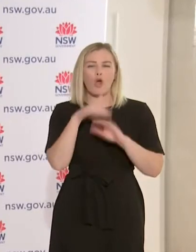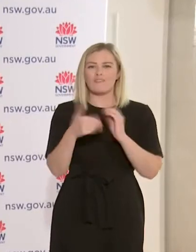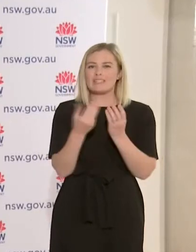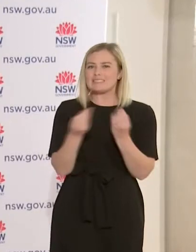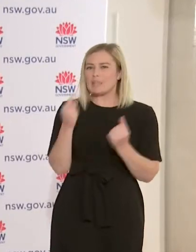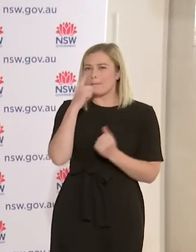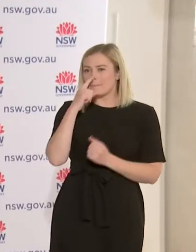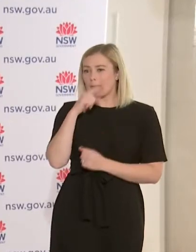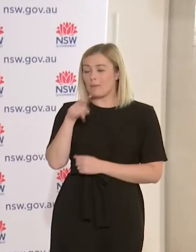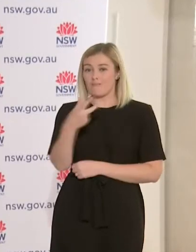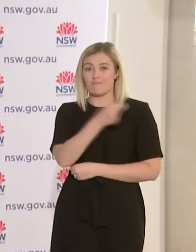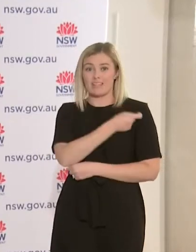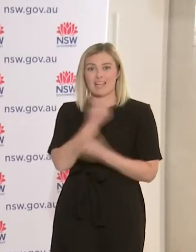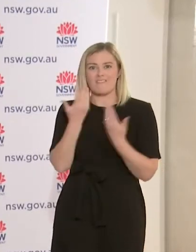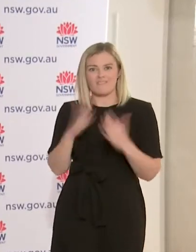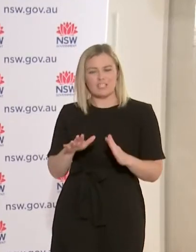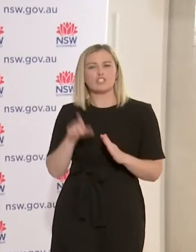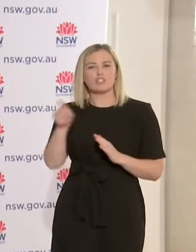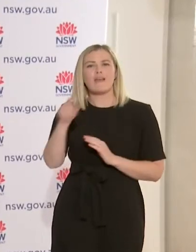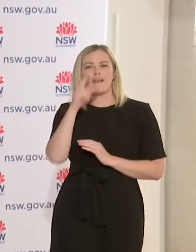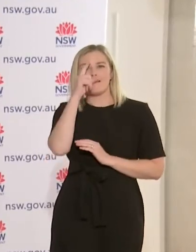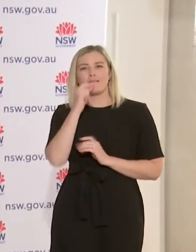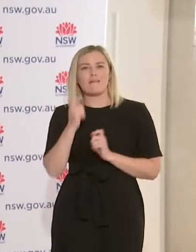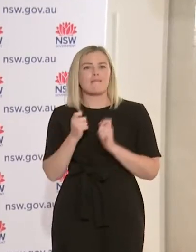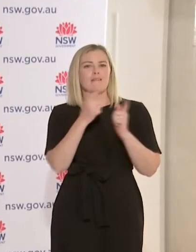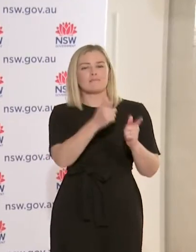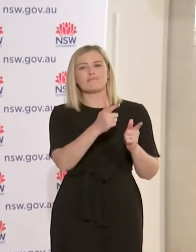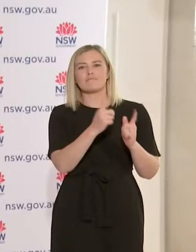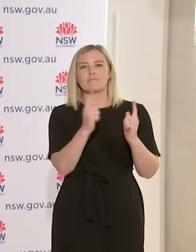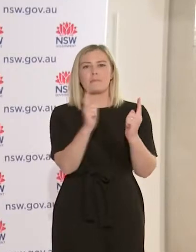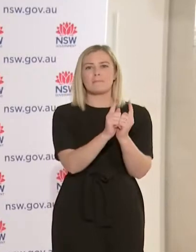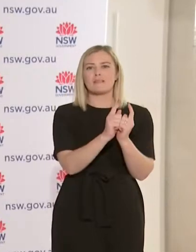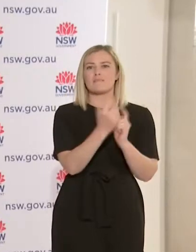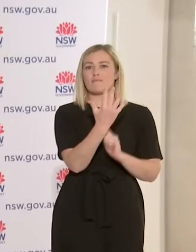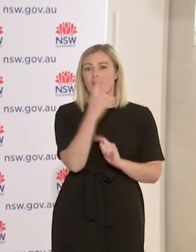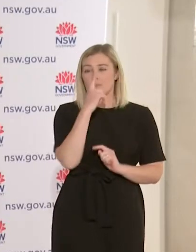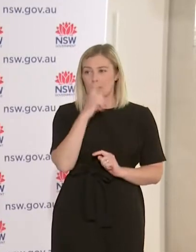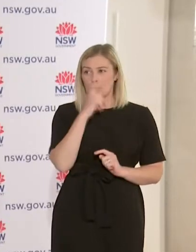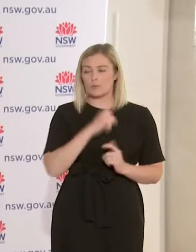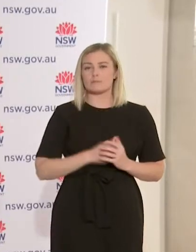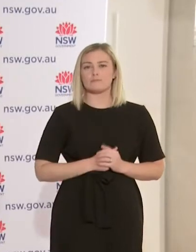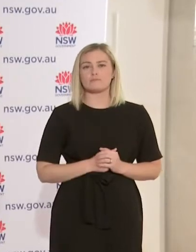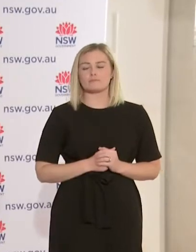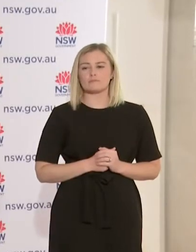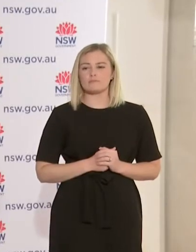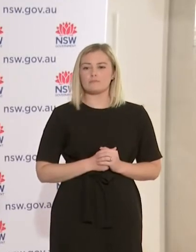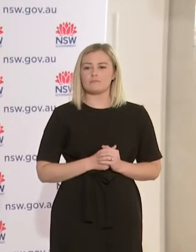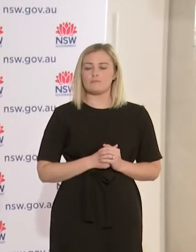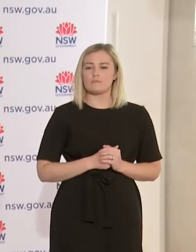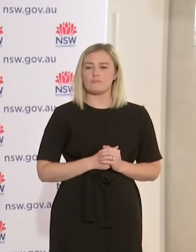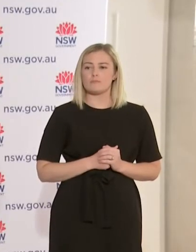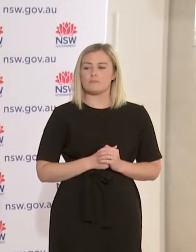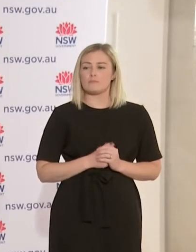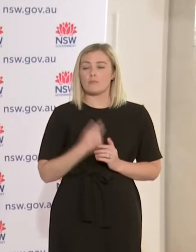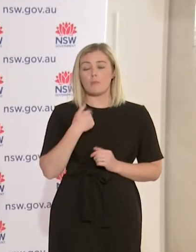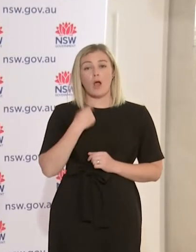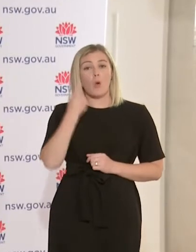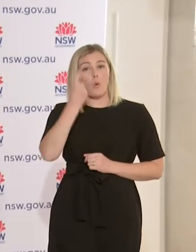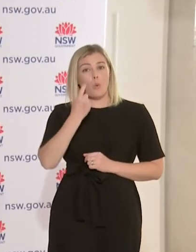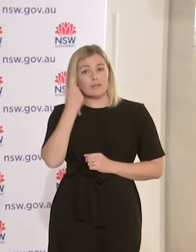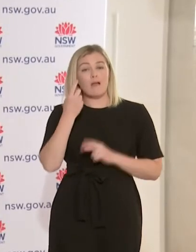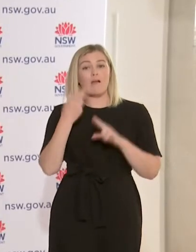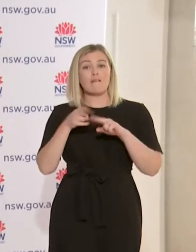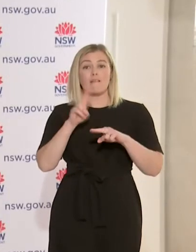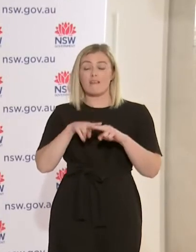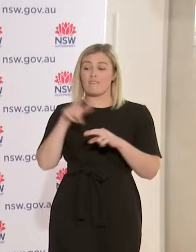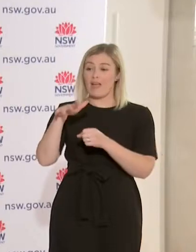still got a month or so to go before we reach that 70% target. Are you likely to recommend for areas that have low